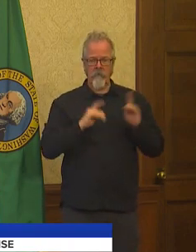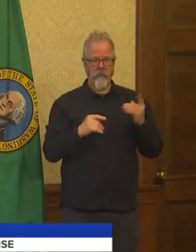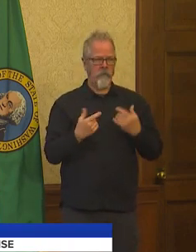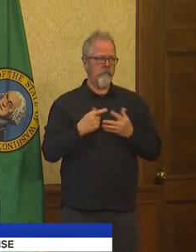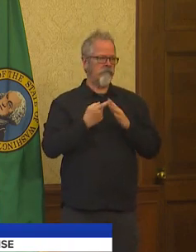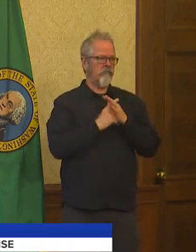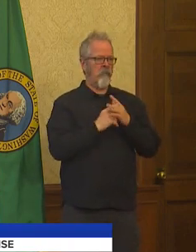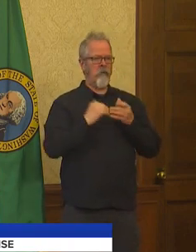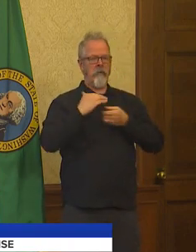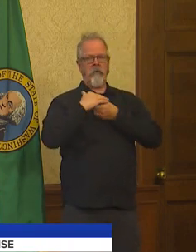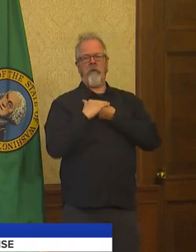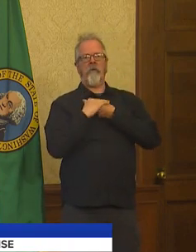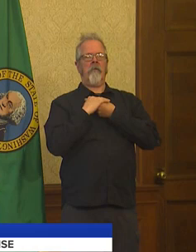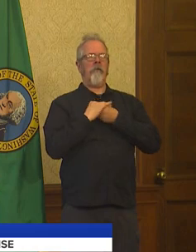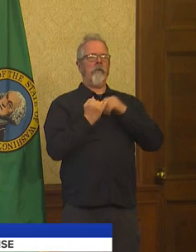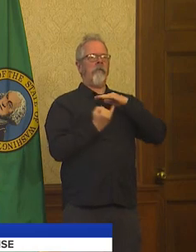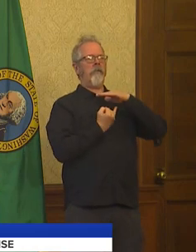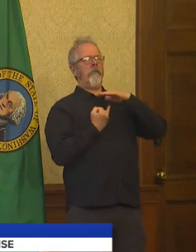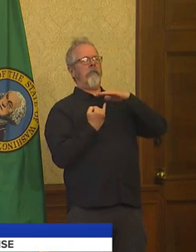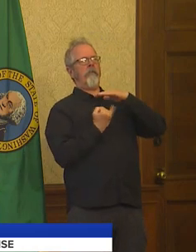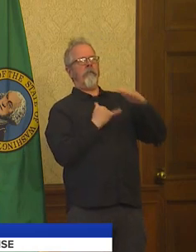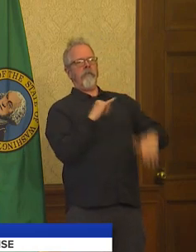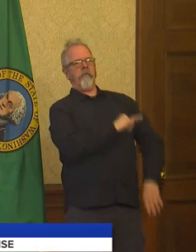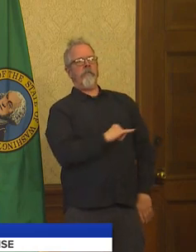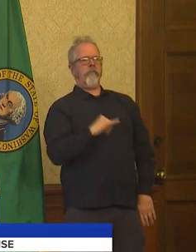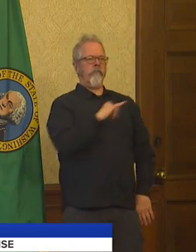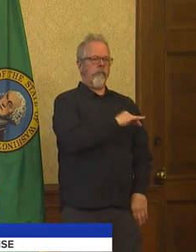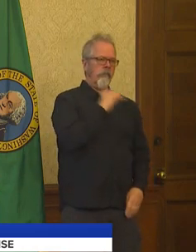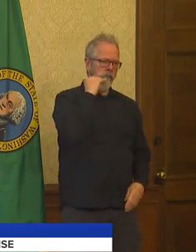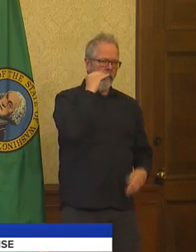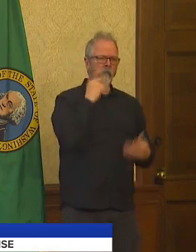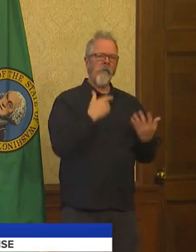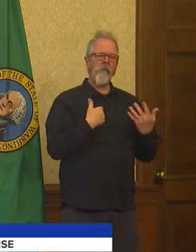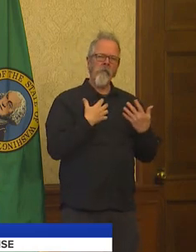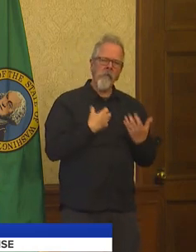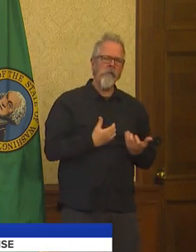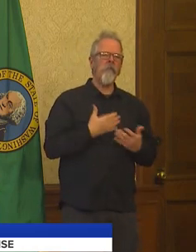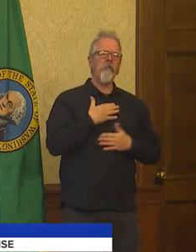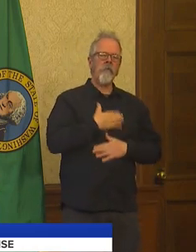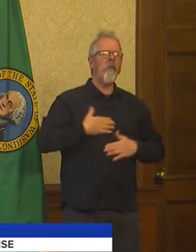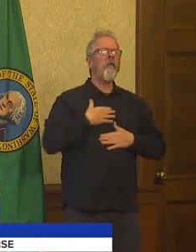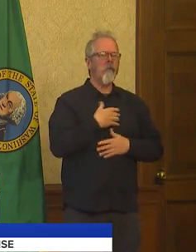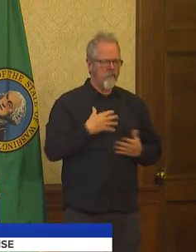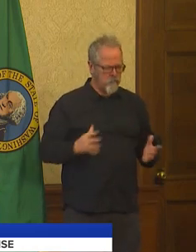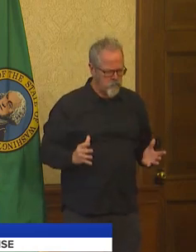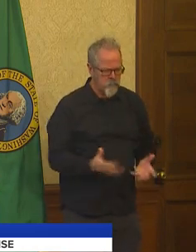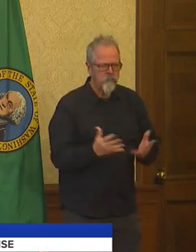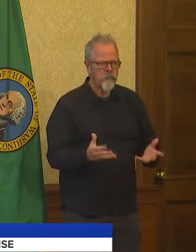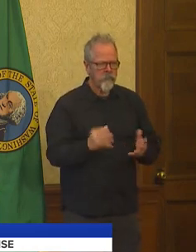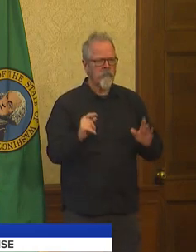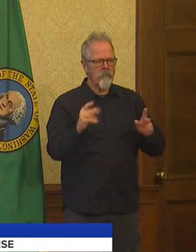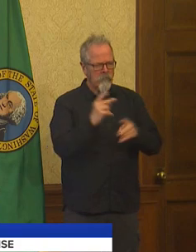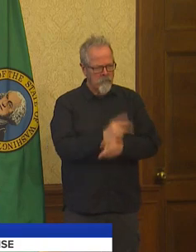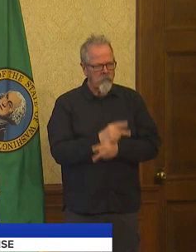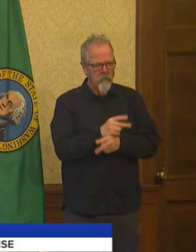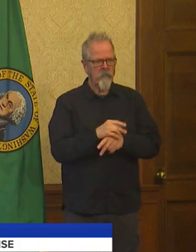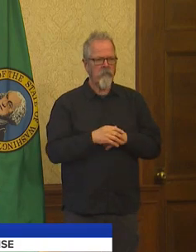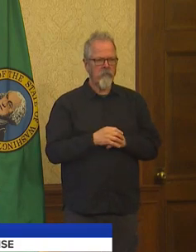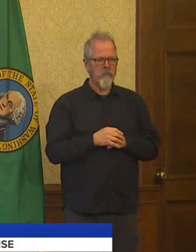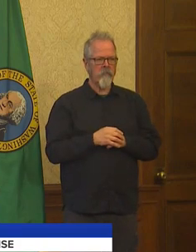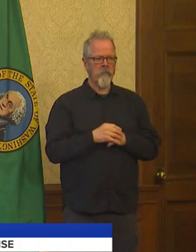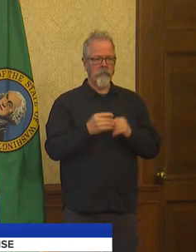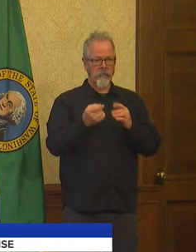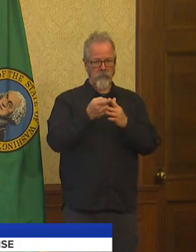include day use of our state parks, day use of our state lands that are managed by the Department of Natural